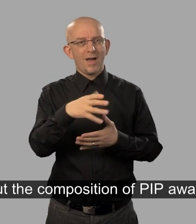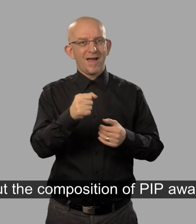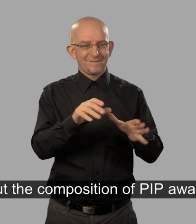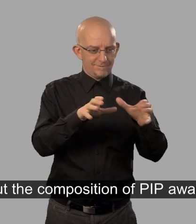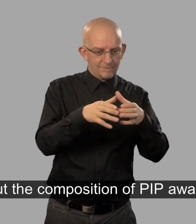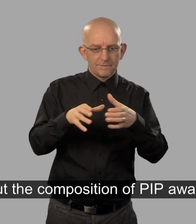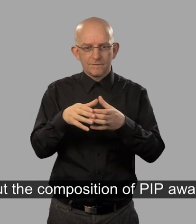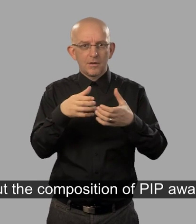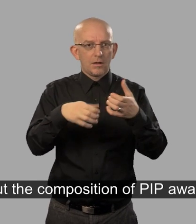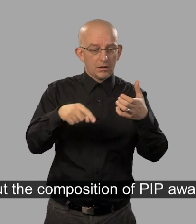PIP awards.